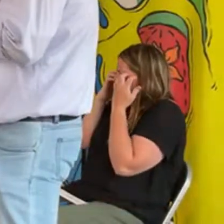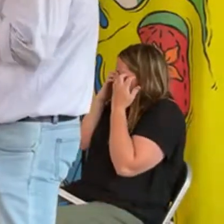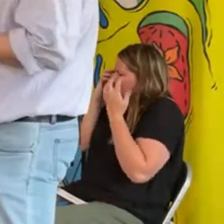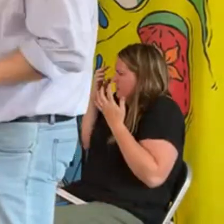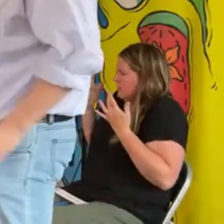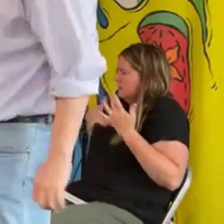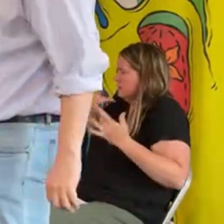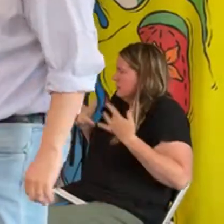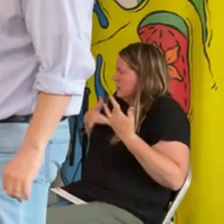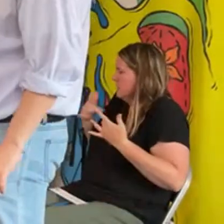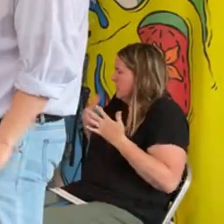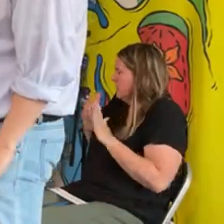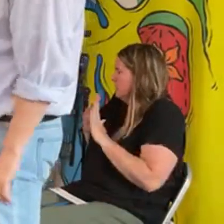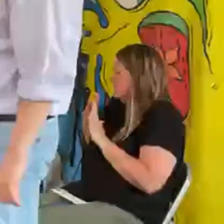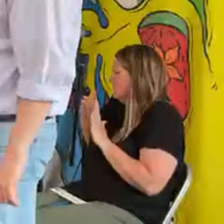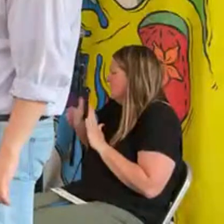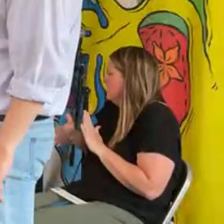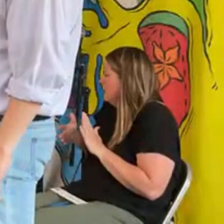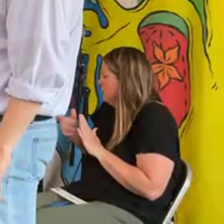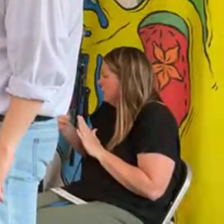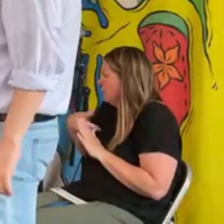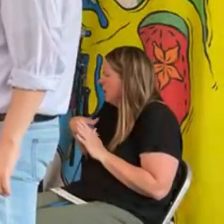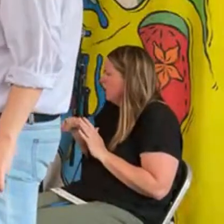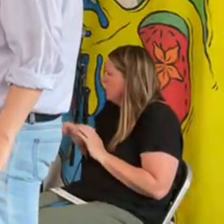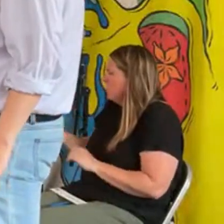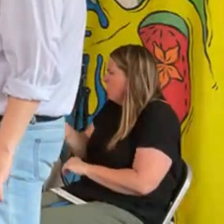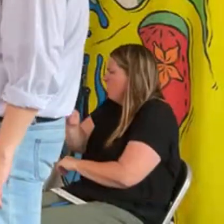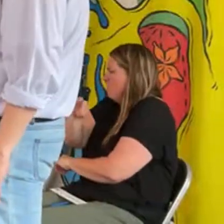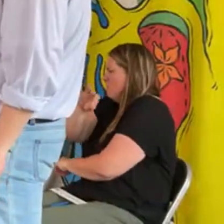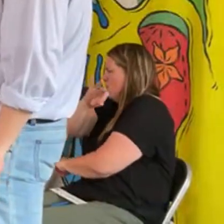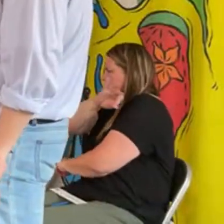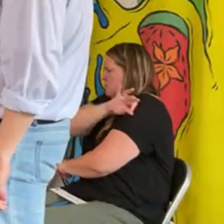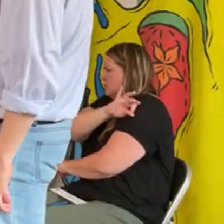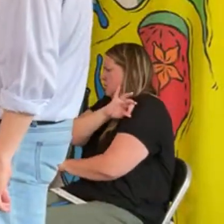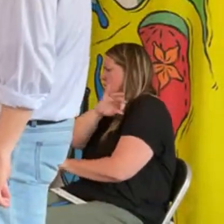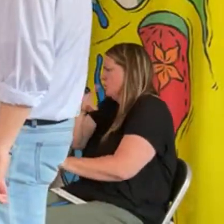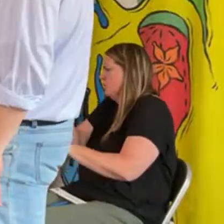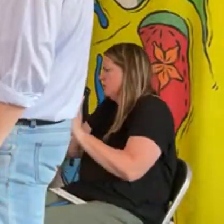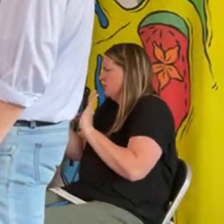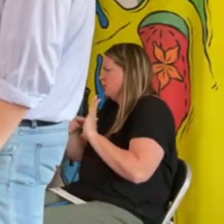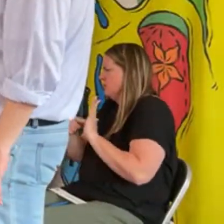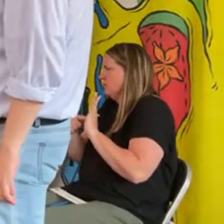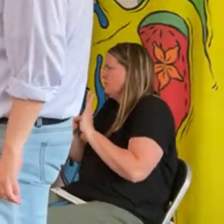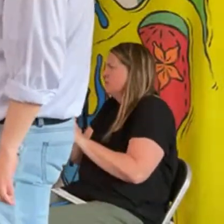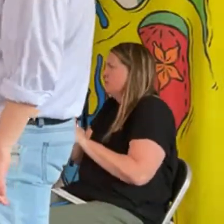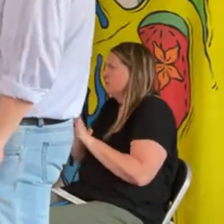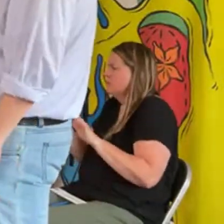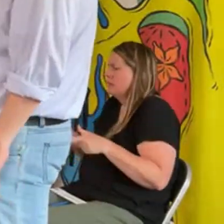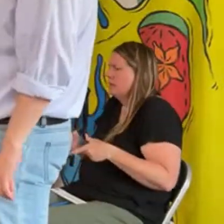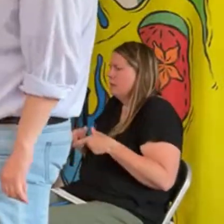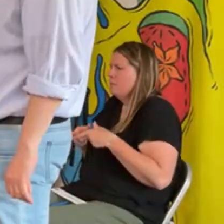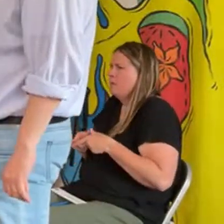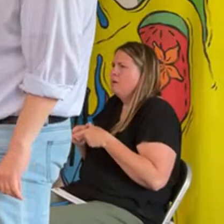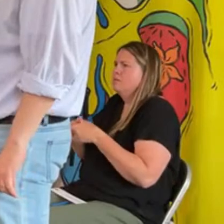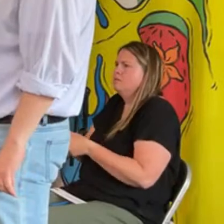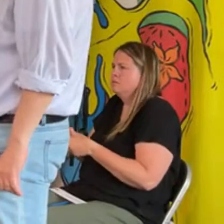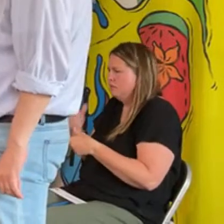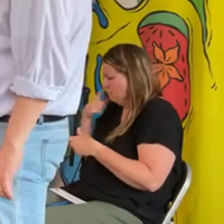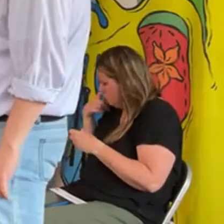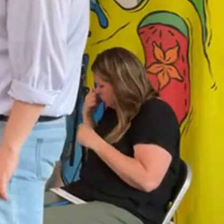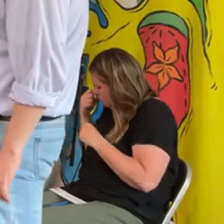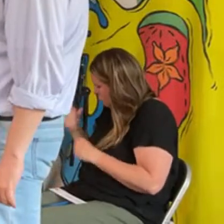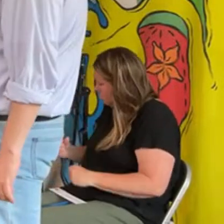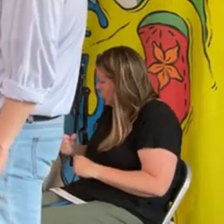mom on her shoulder, which she displayed like a medal for bravery.